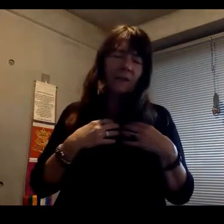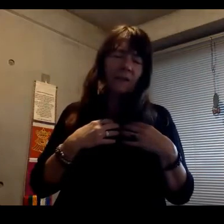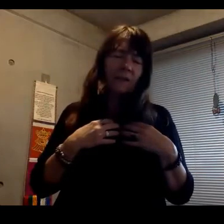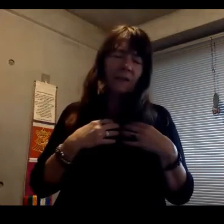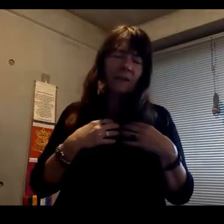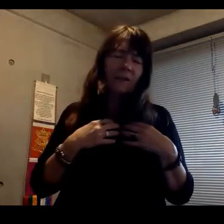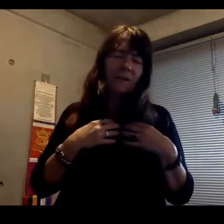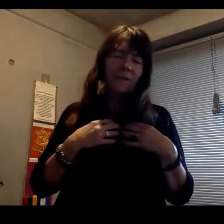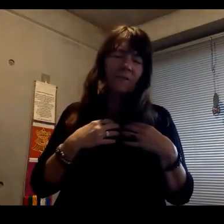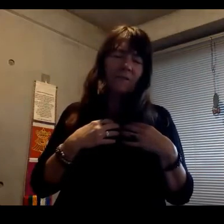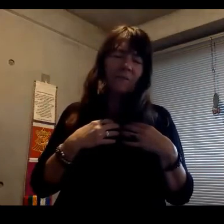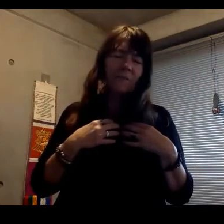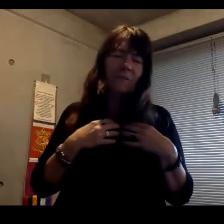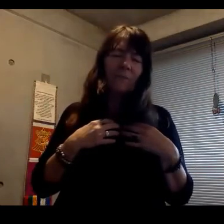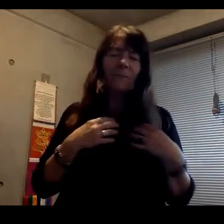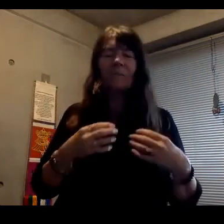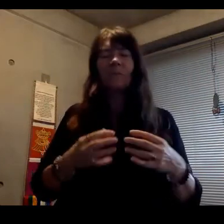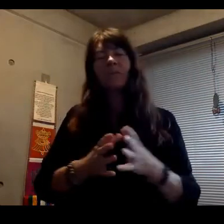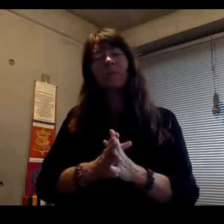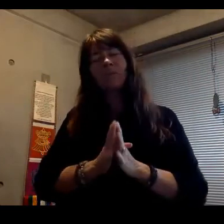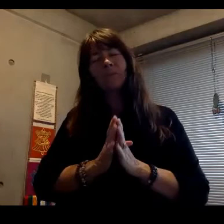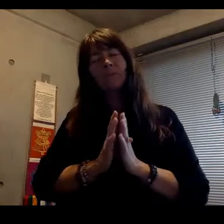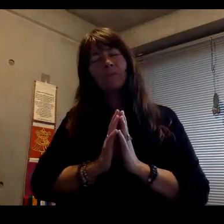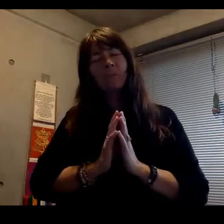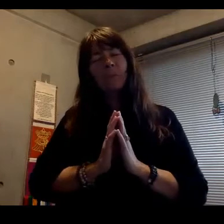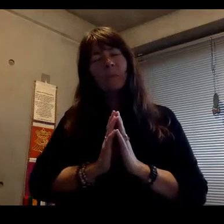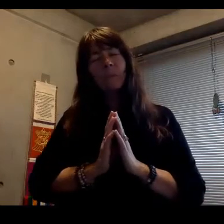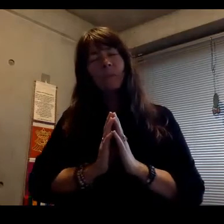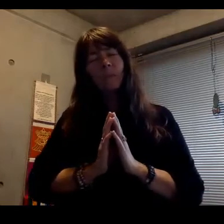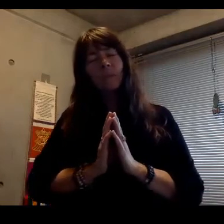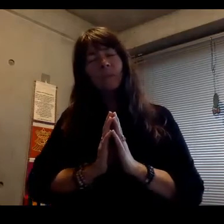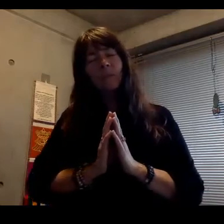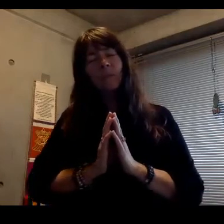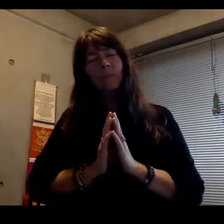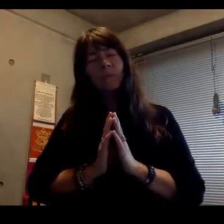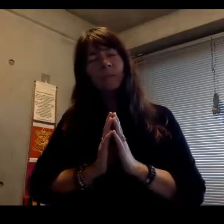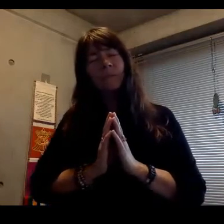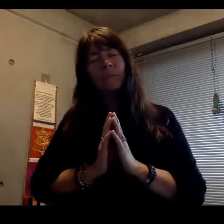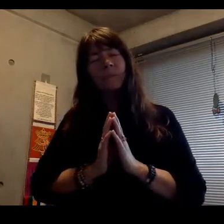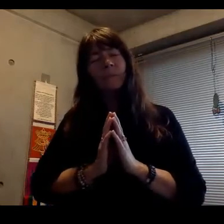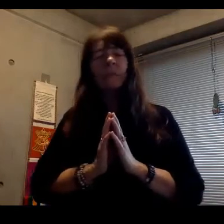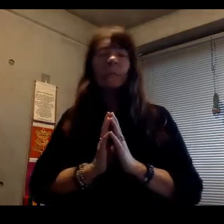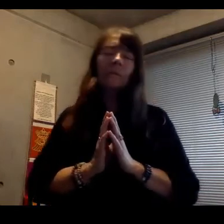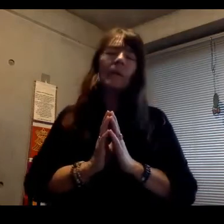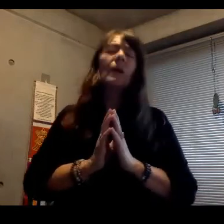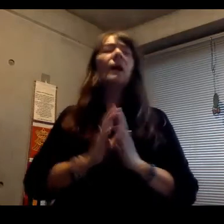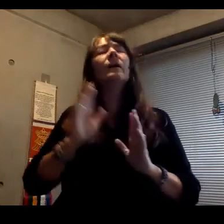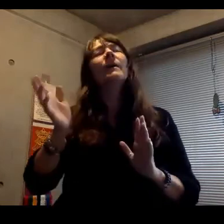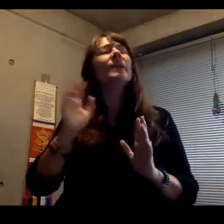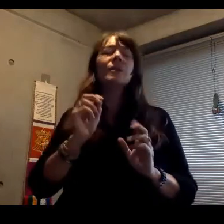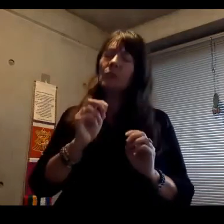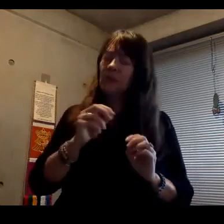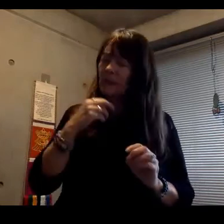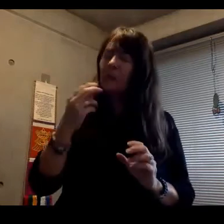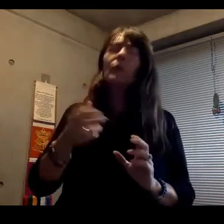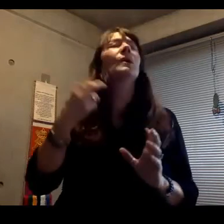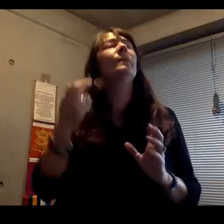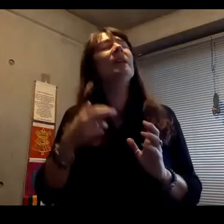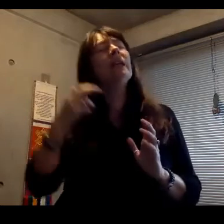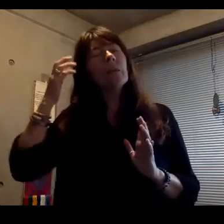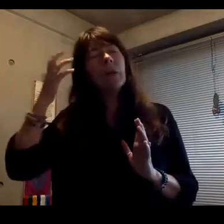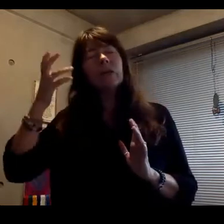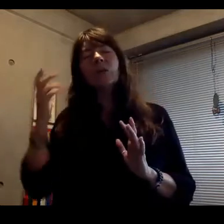Well, yeah, it's a way of finding out information and learning. So but